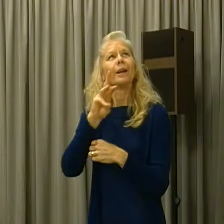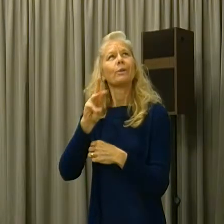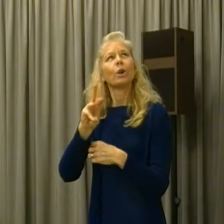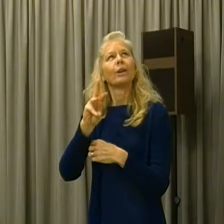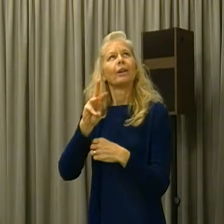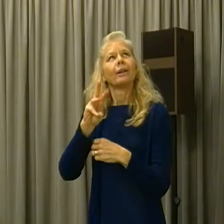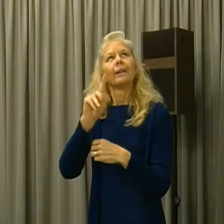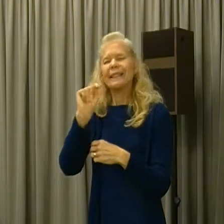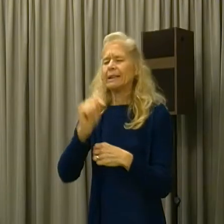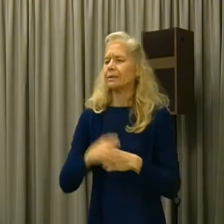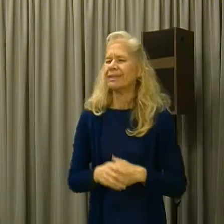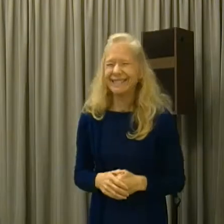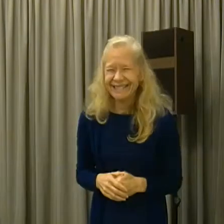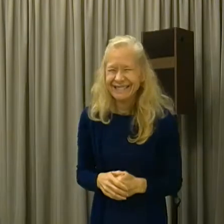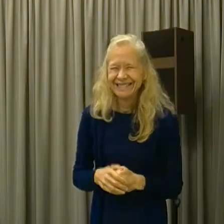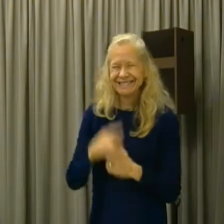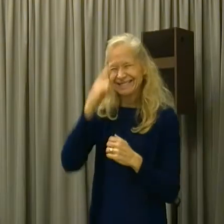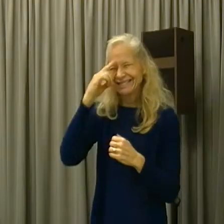In 2 Corinthians 10 here,